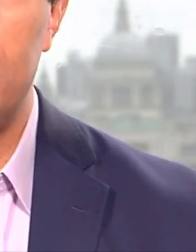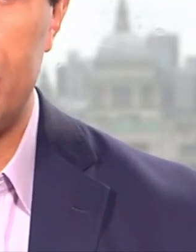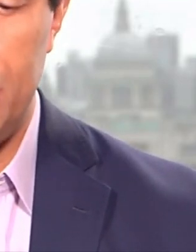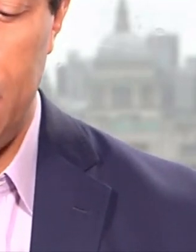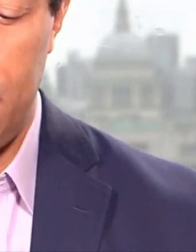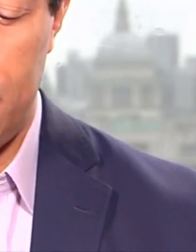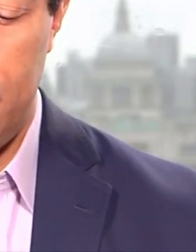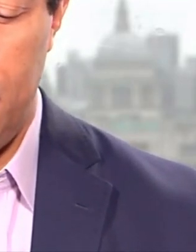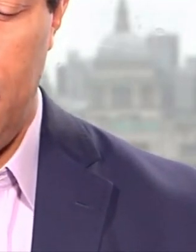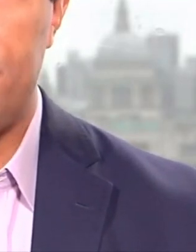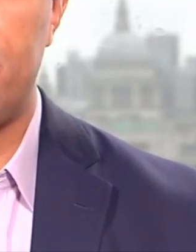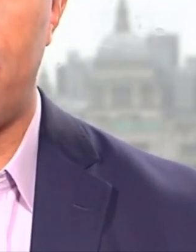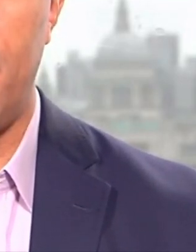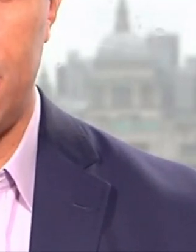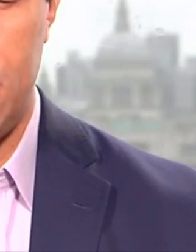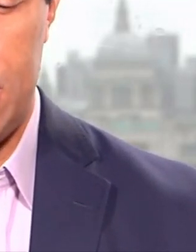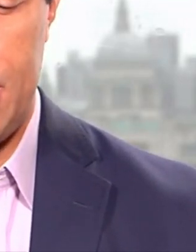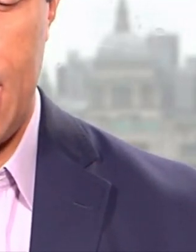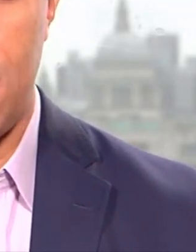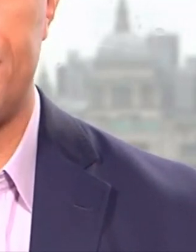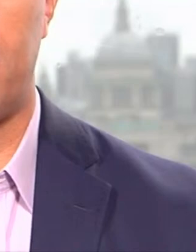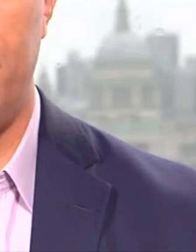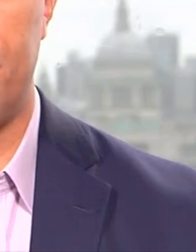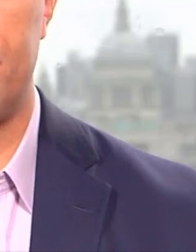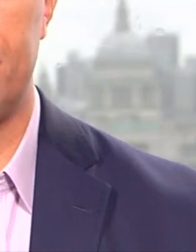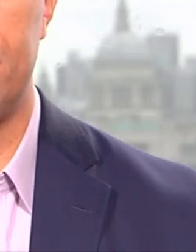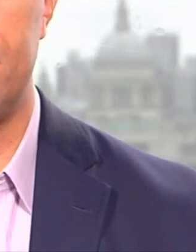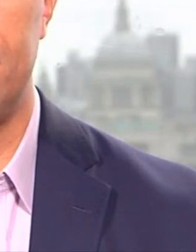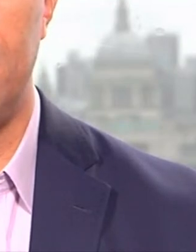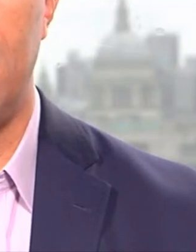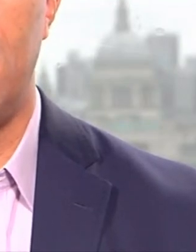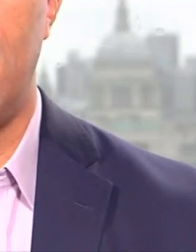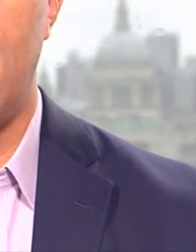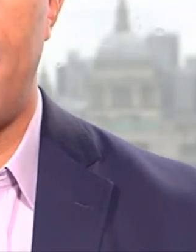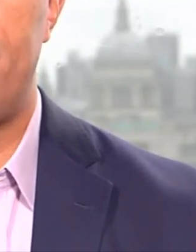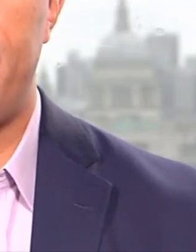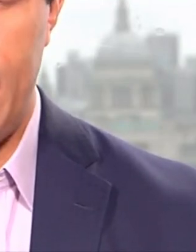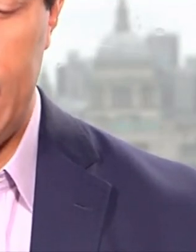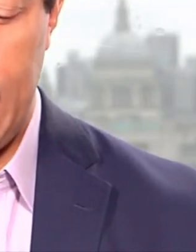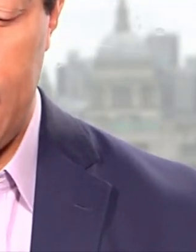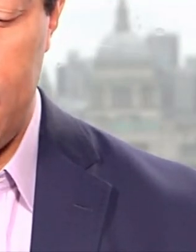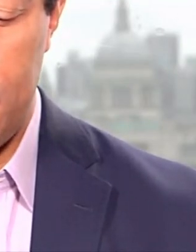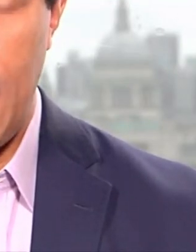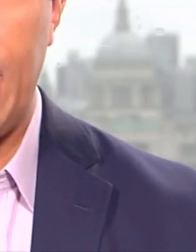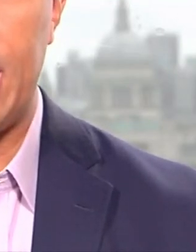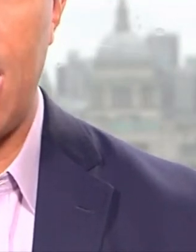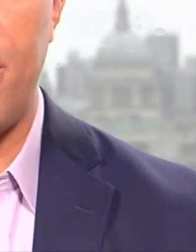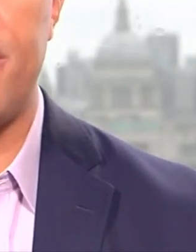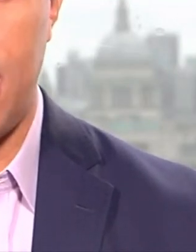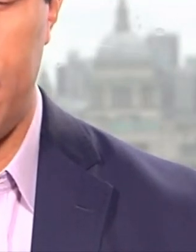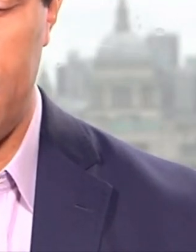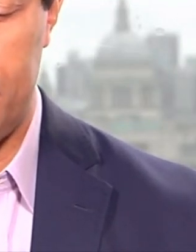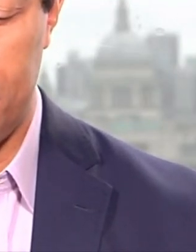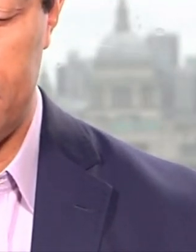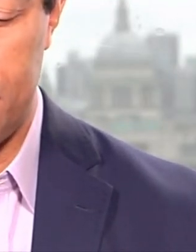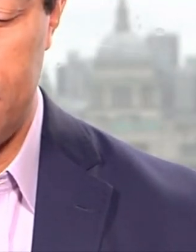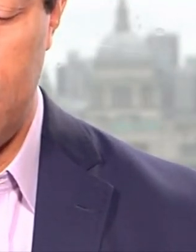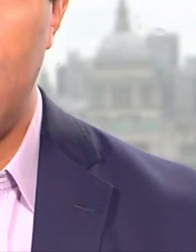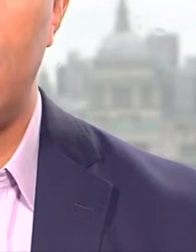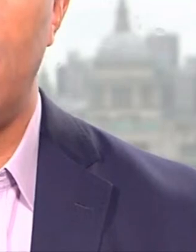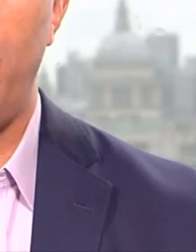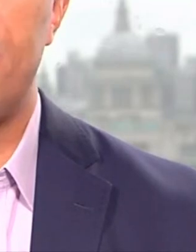meet urgent needs is supporting cloud-hosted research. By providing data and cloud-based analytic